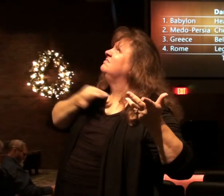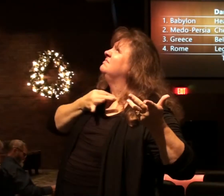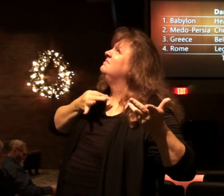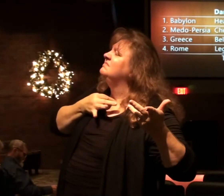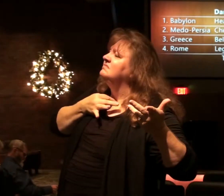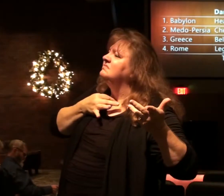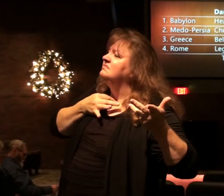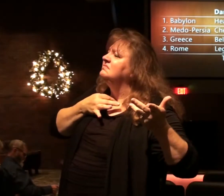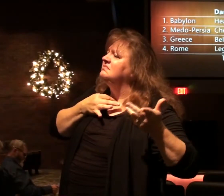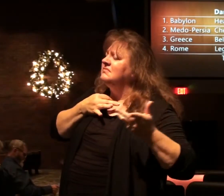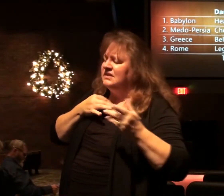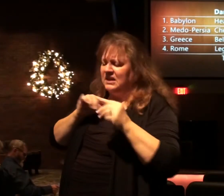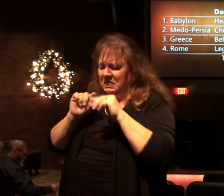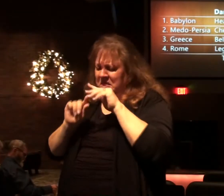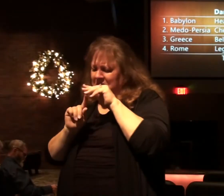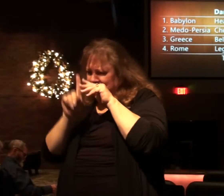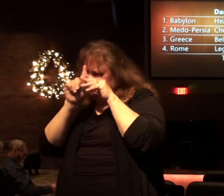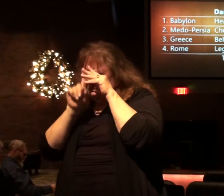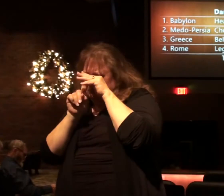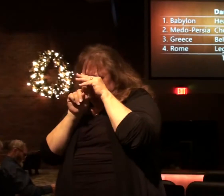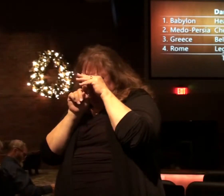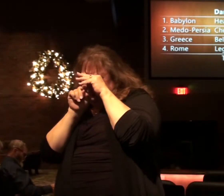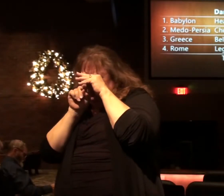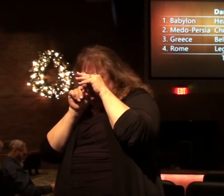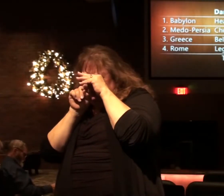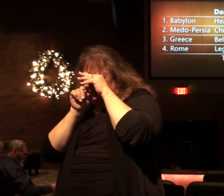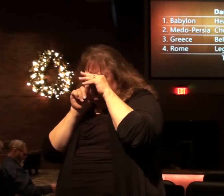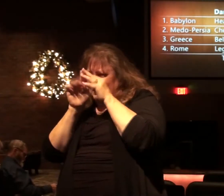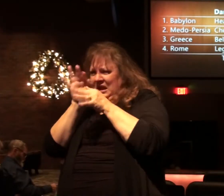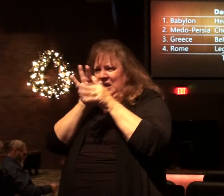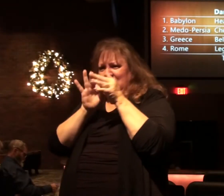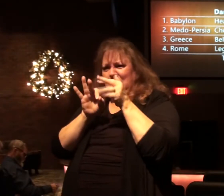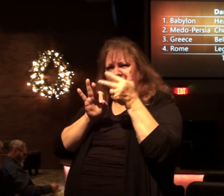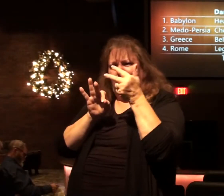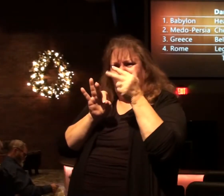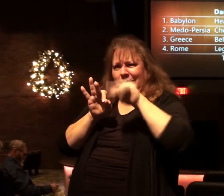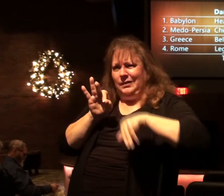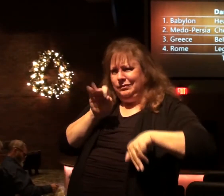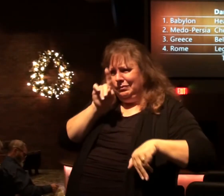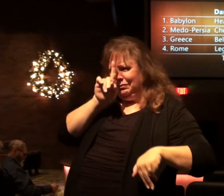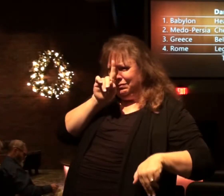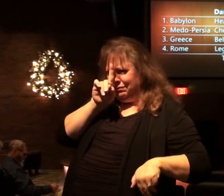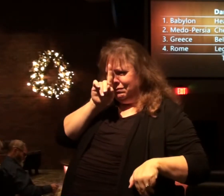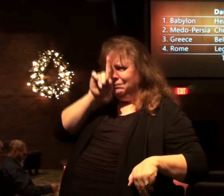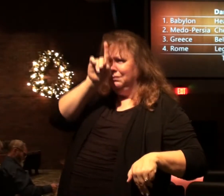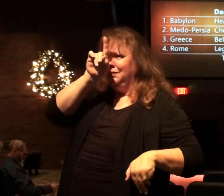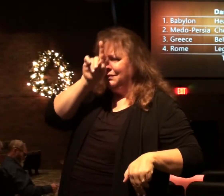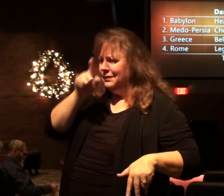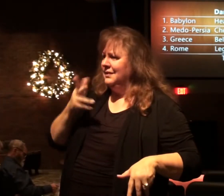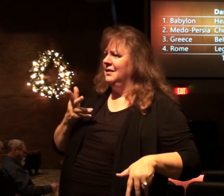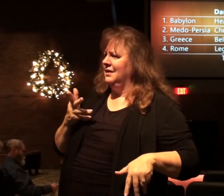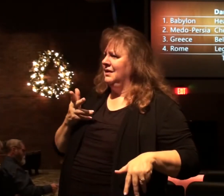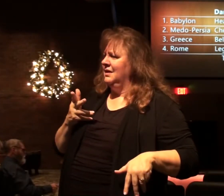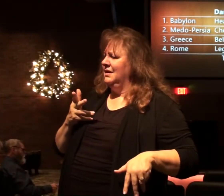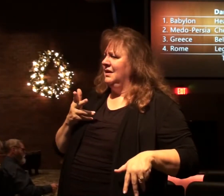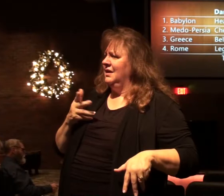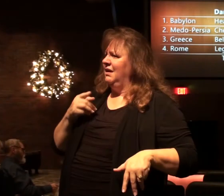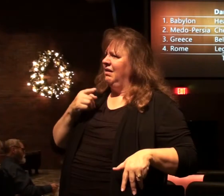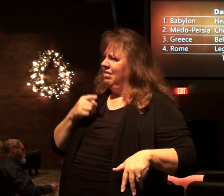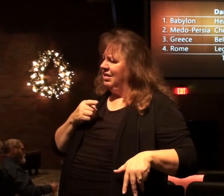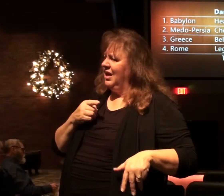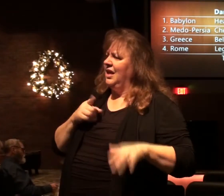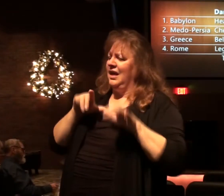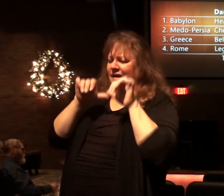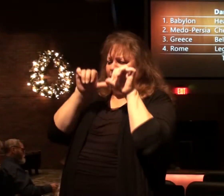on the other horn that came up and replaced 3 of them. And then they